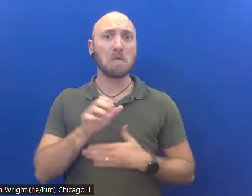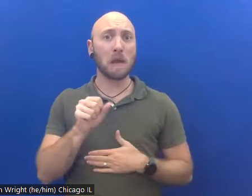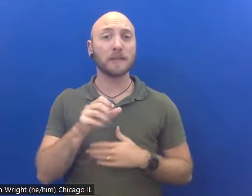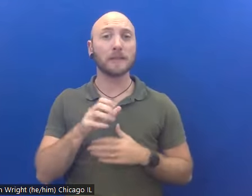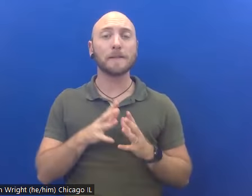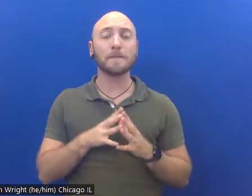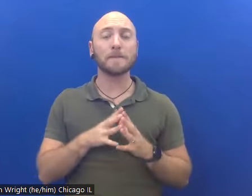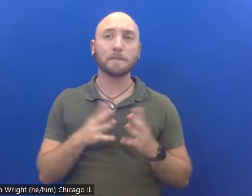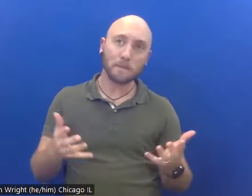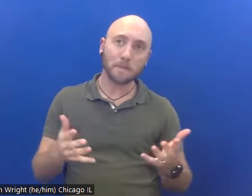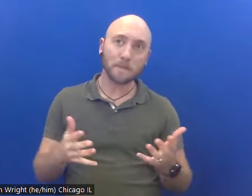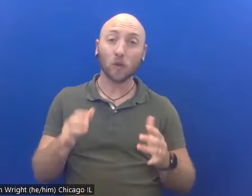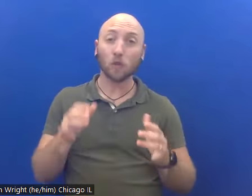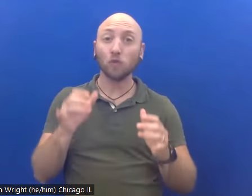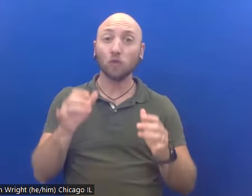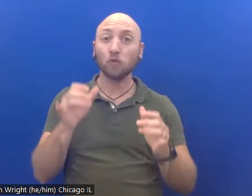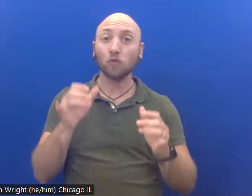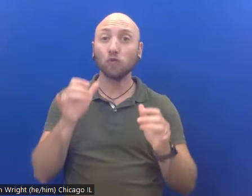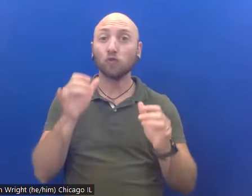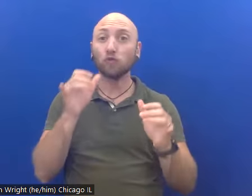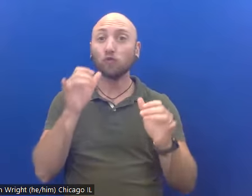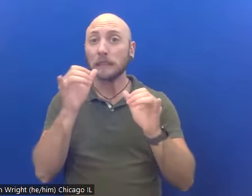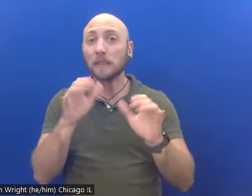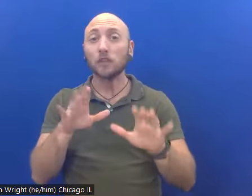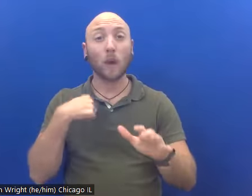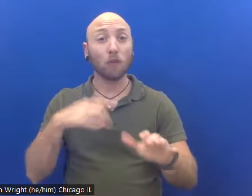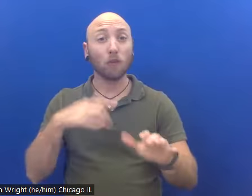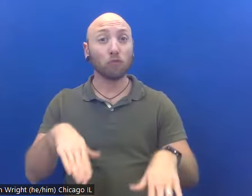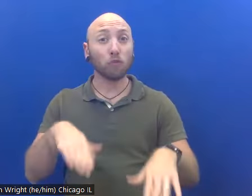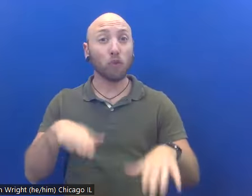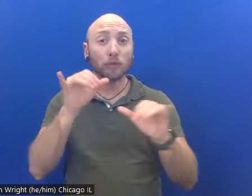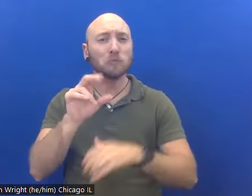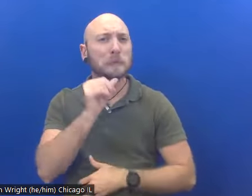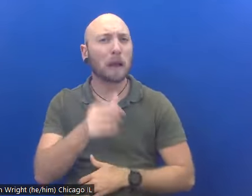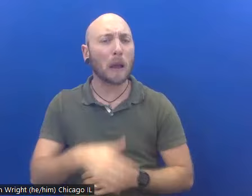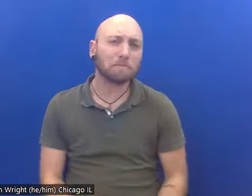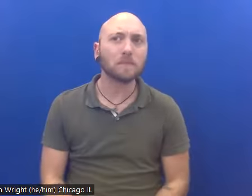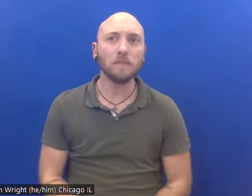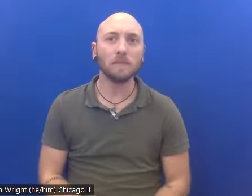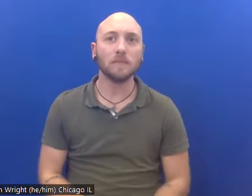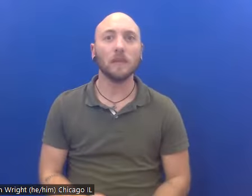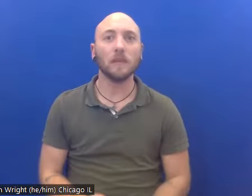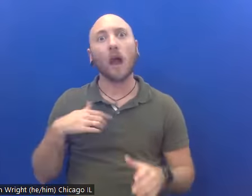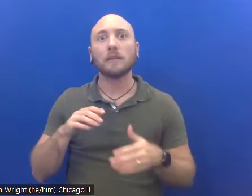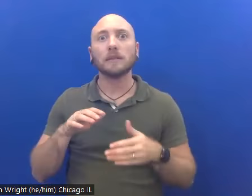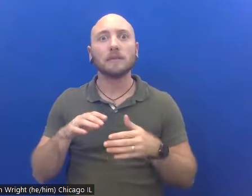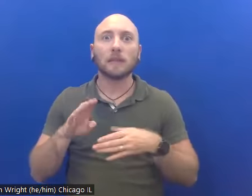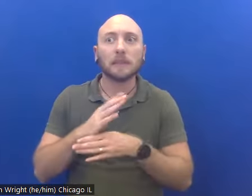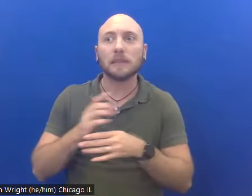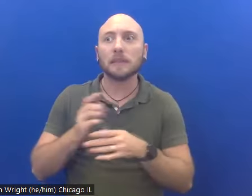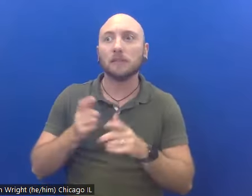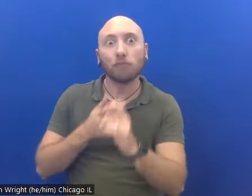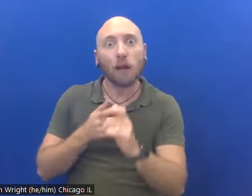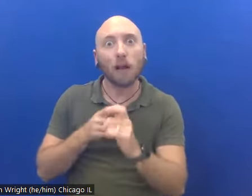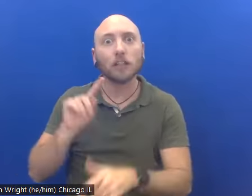play a part in most of my childhood. Just because it was going to interfere with track, and track is big for me, and I